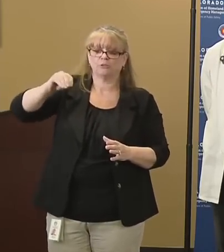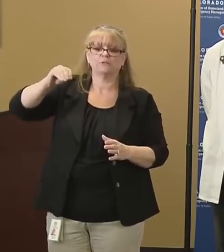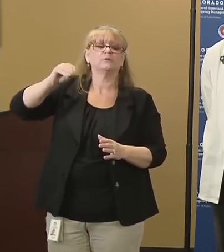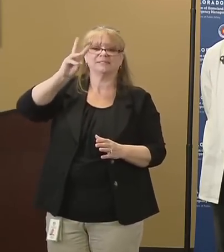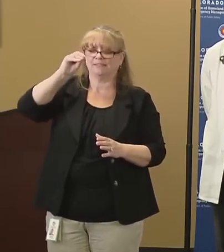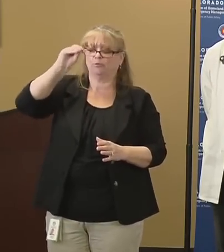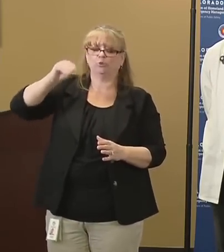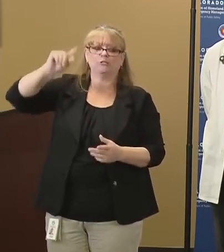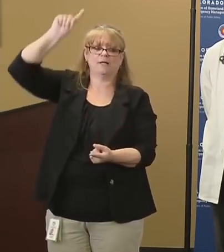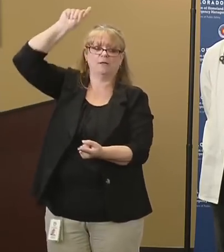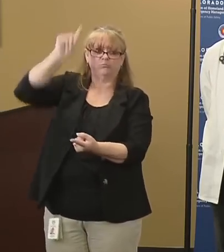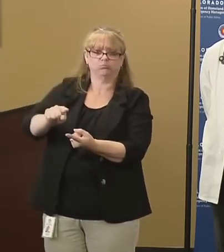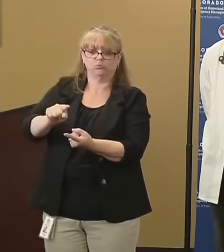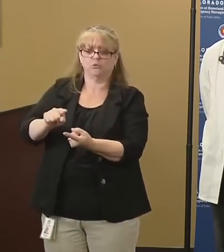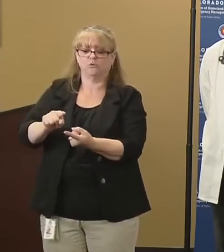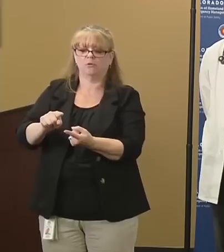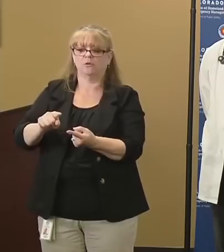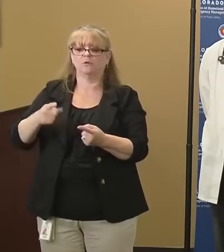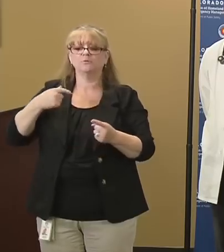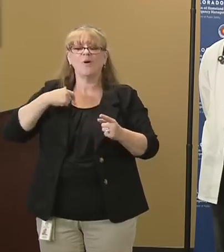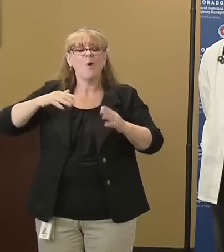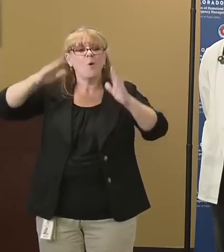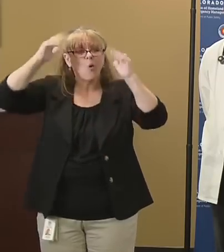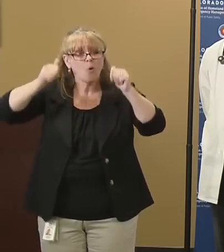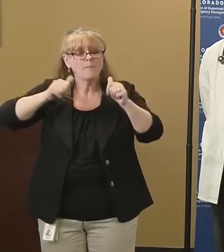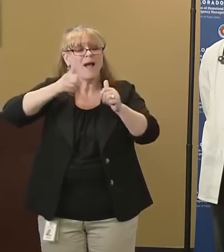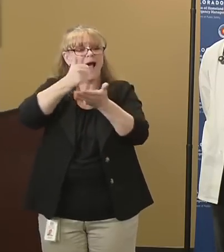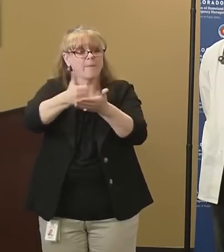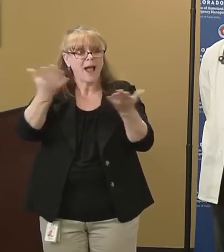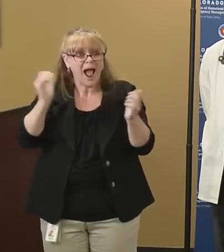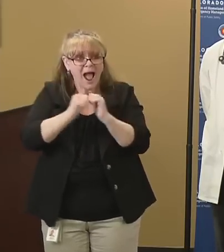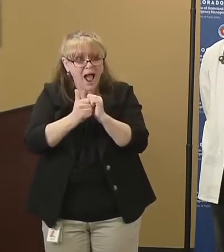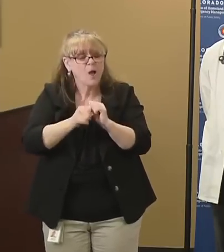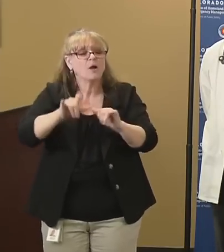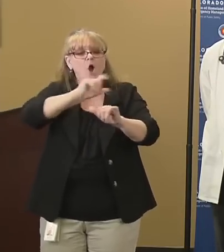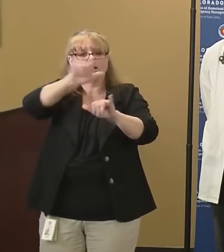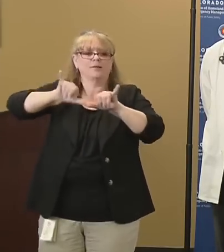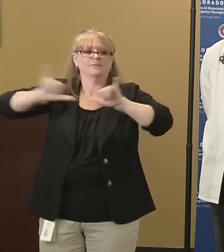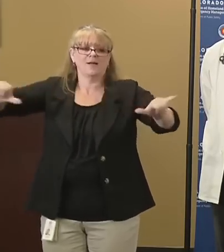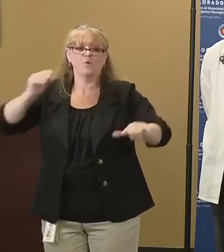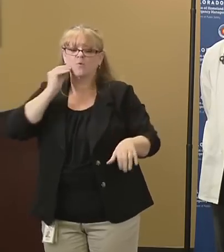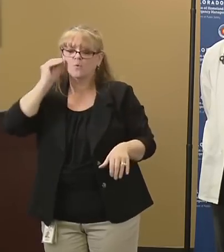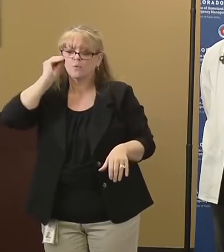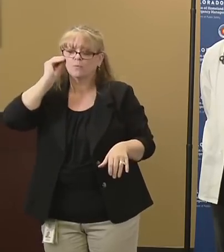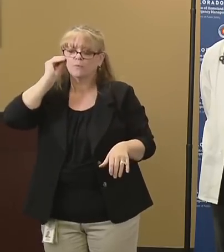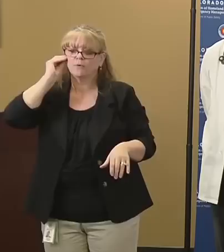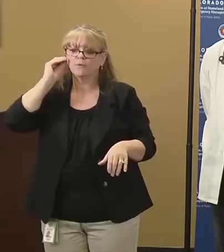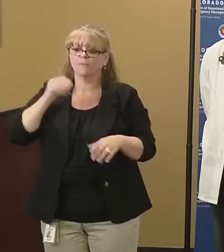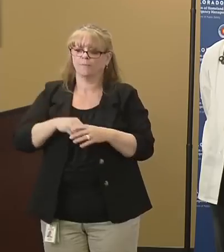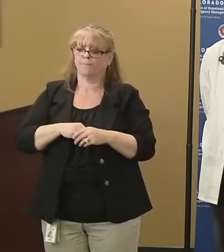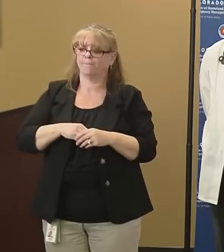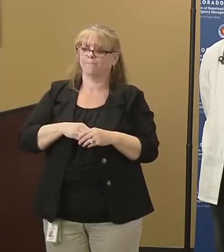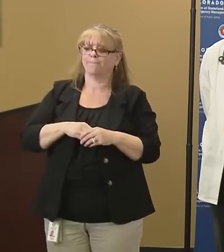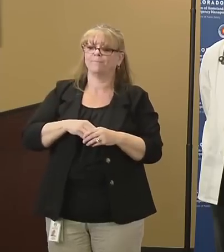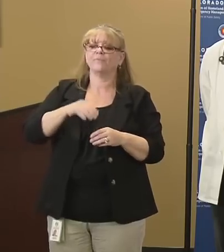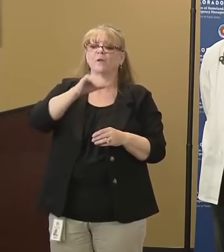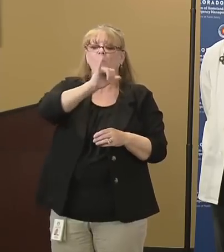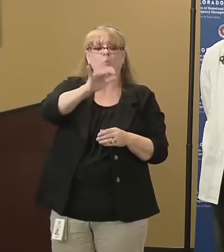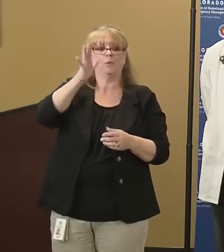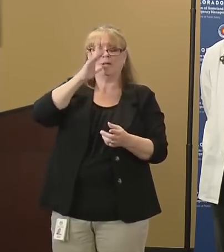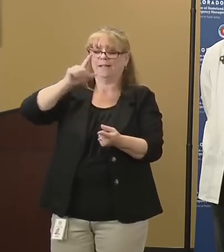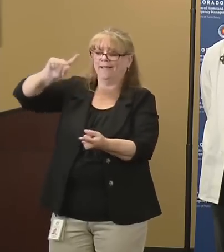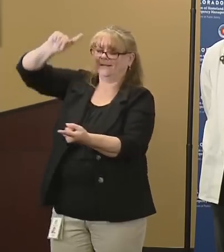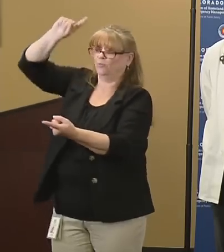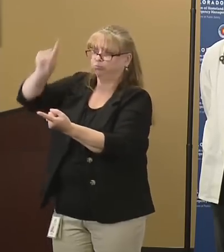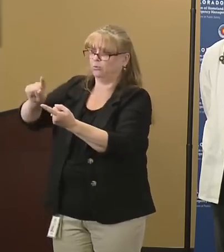80% range. So the effect of R naught will be significantly lower because of these steps. But most importantly, the steps that individuals are taking